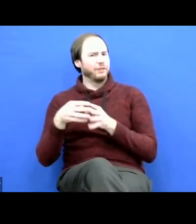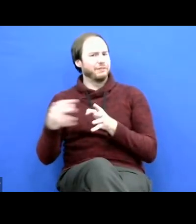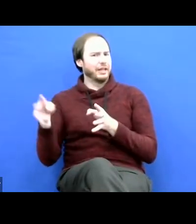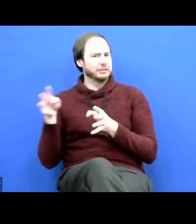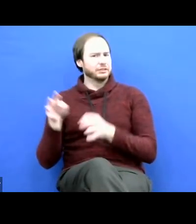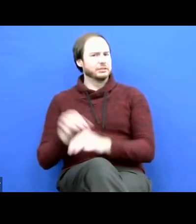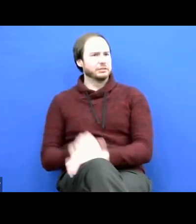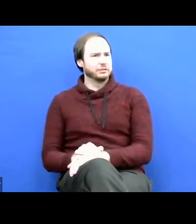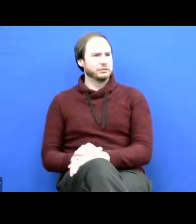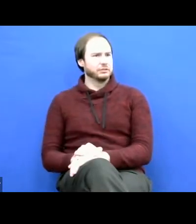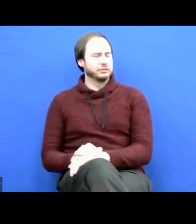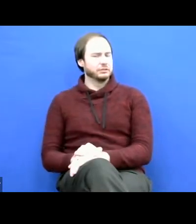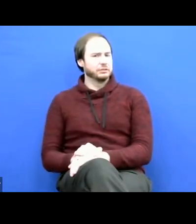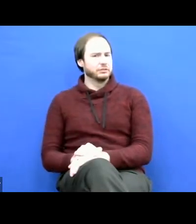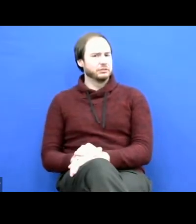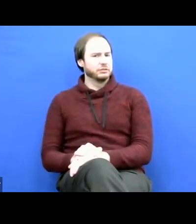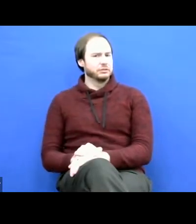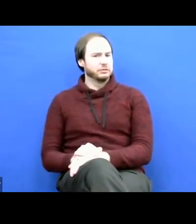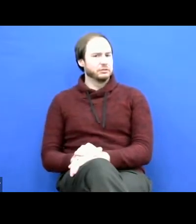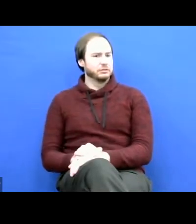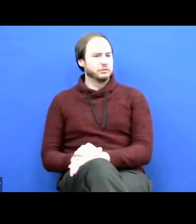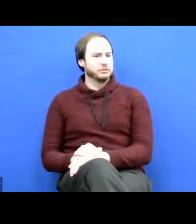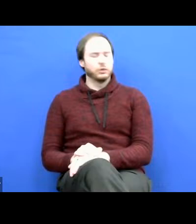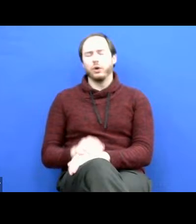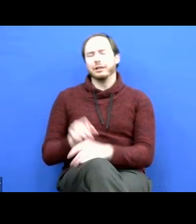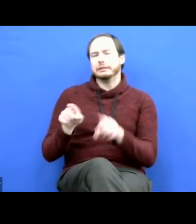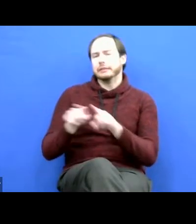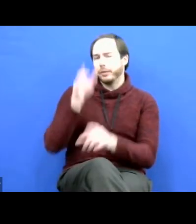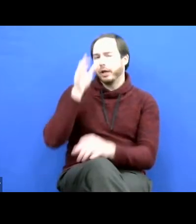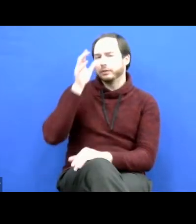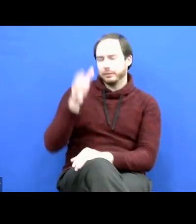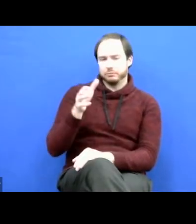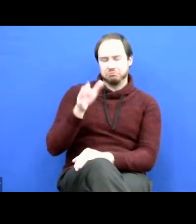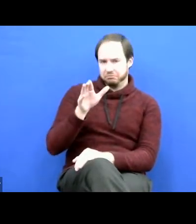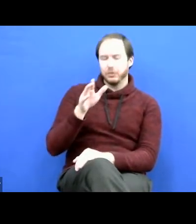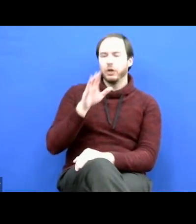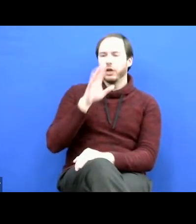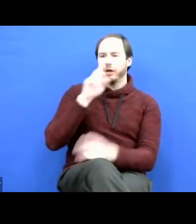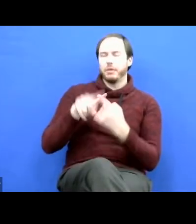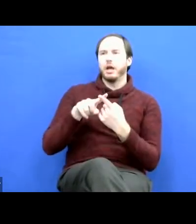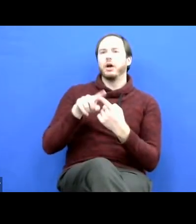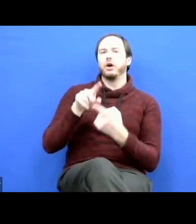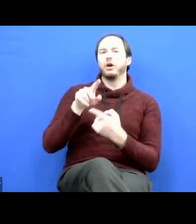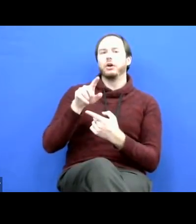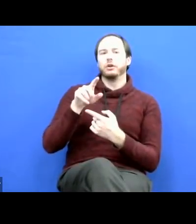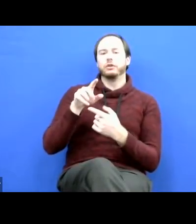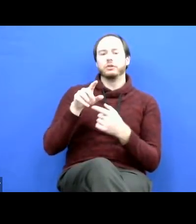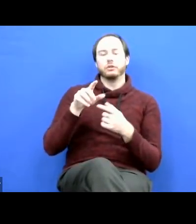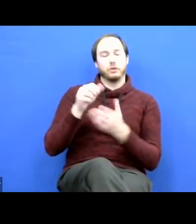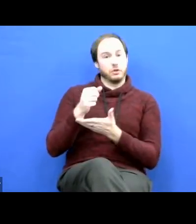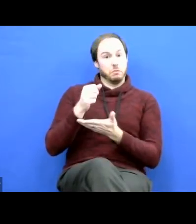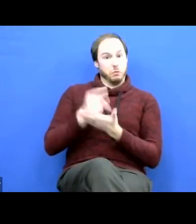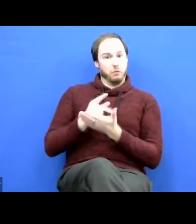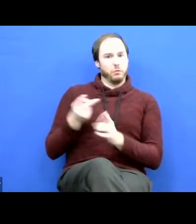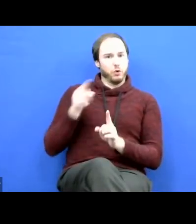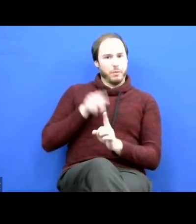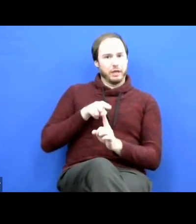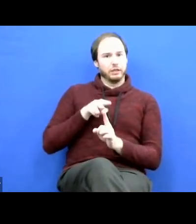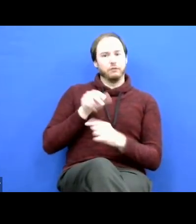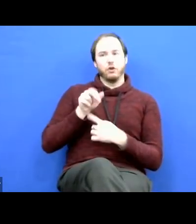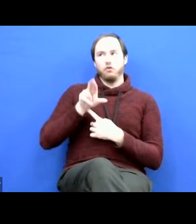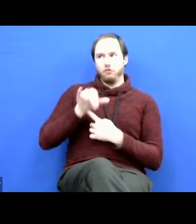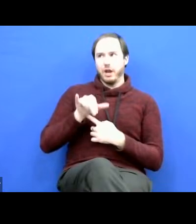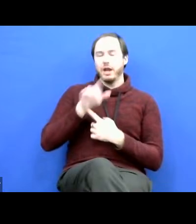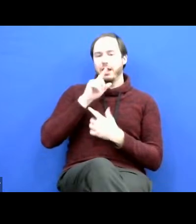the fence, looking at the setback. That's the same thing. When we talk about from a approval standpoint, the array